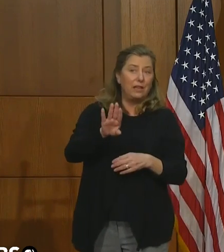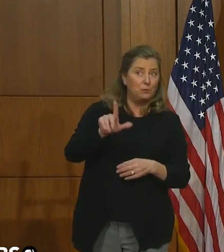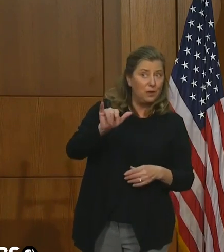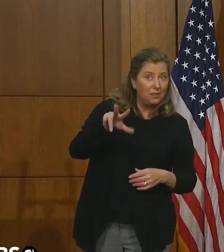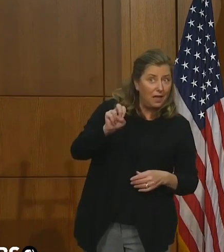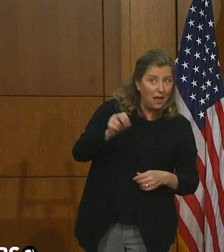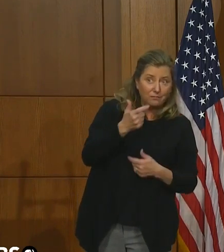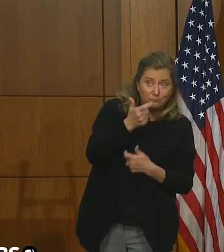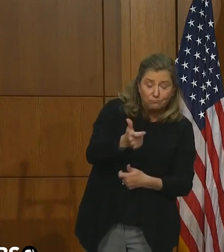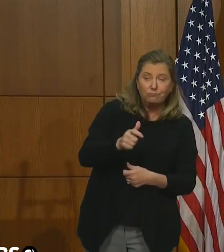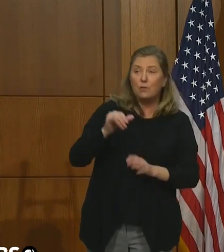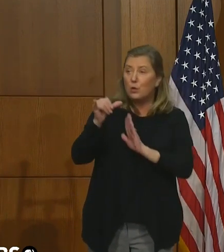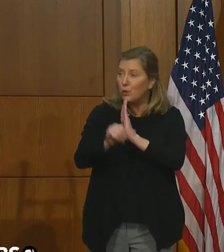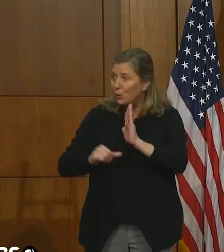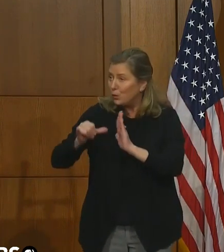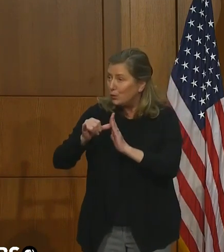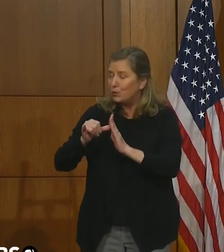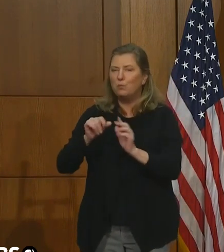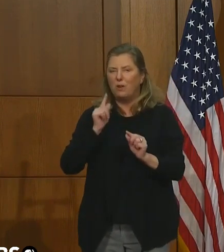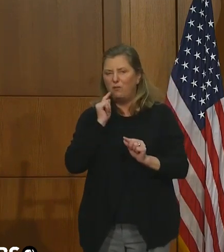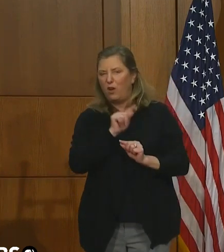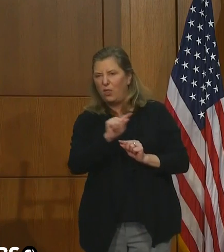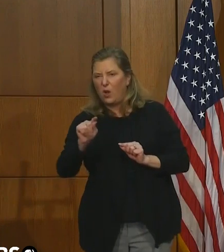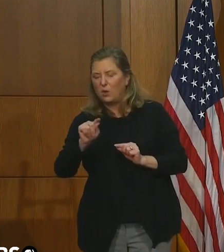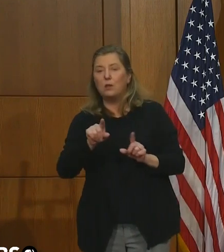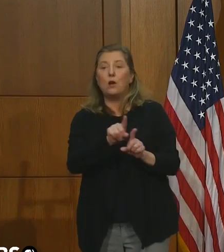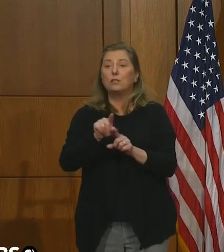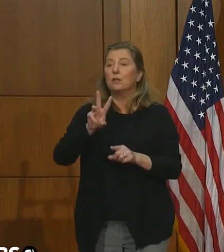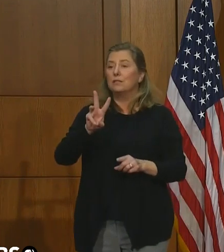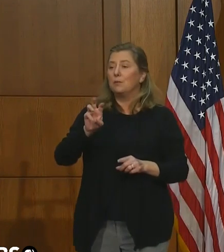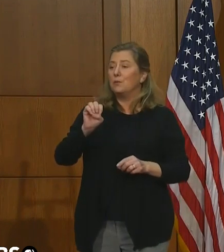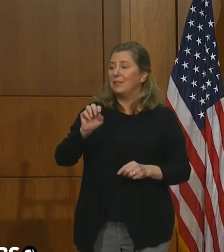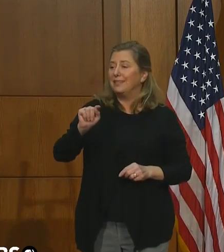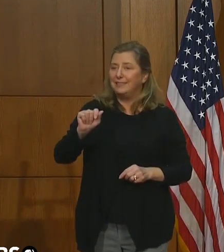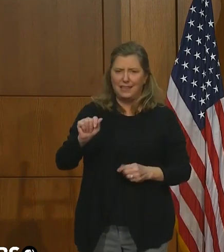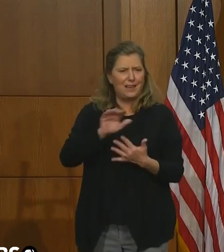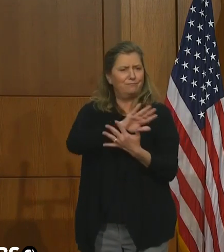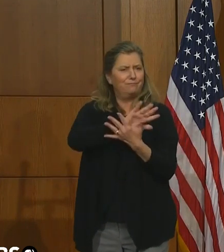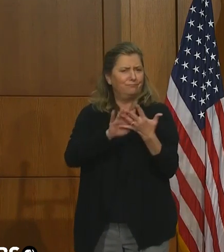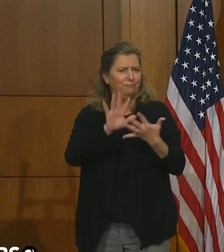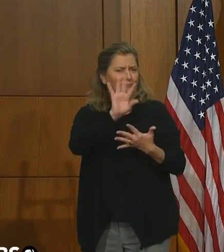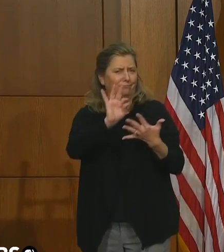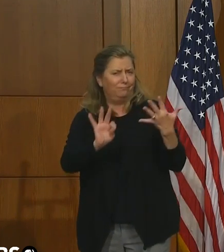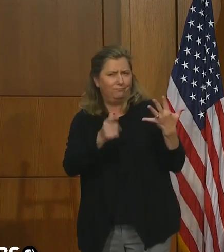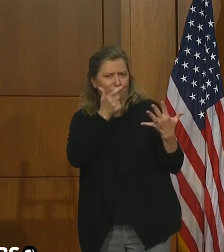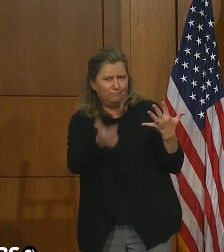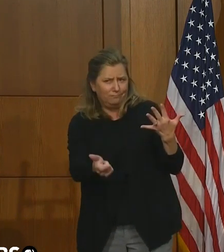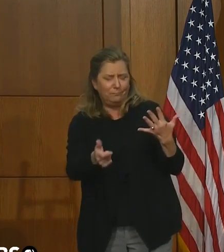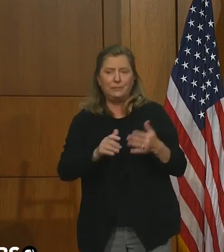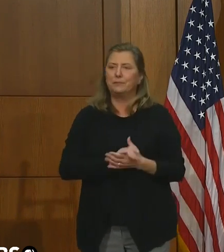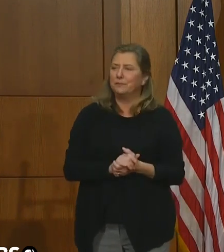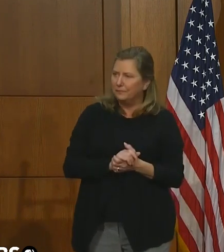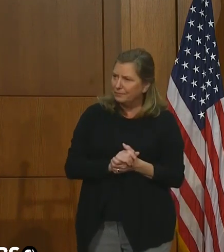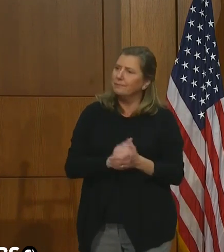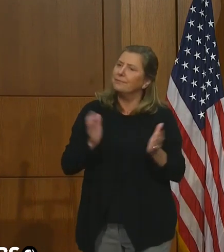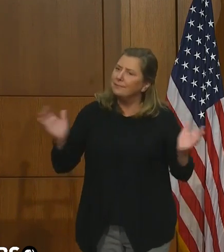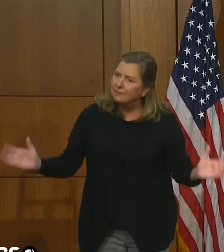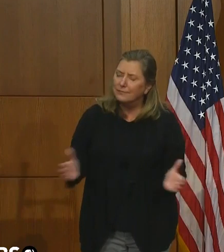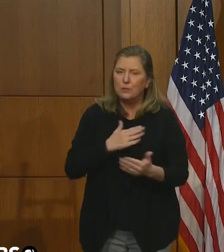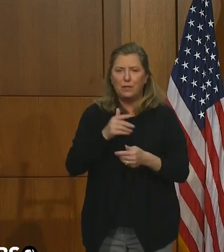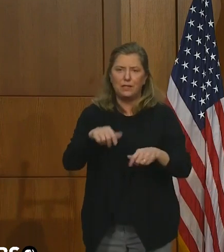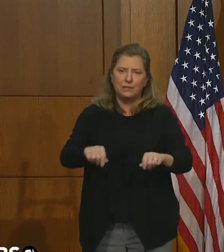Live and YouTube through these stations and WETA. I would really encourage everyone to